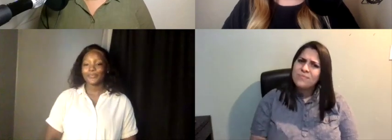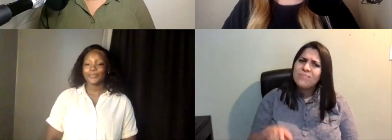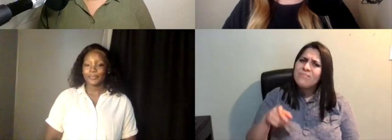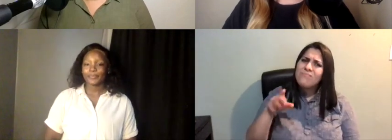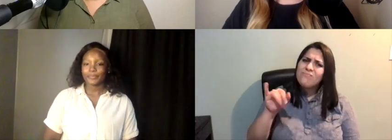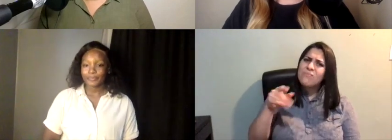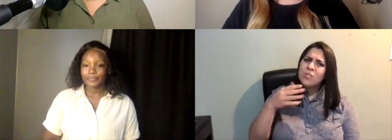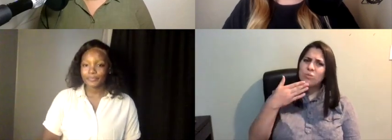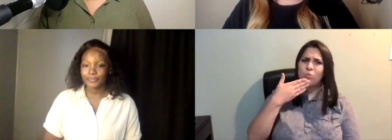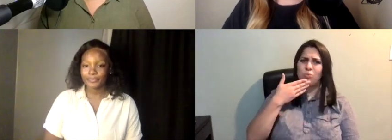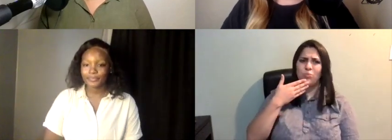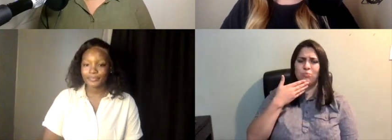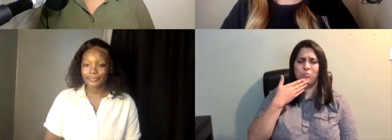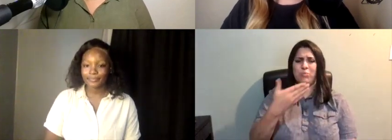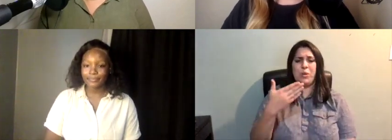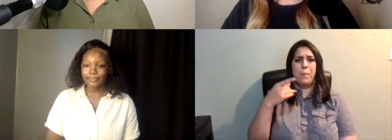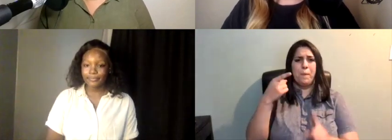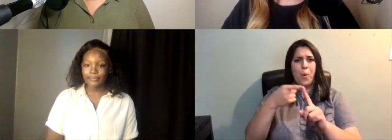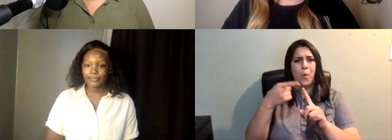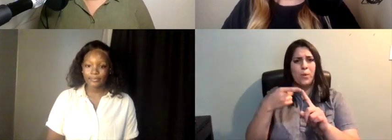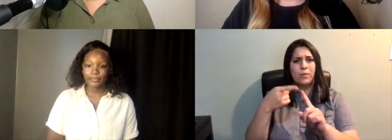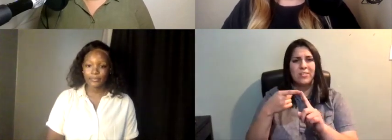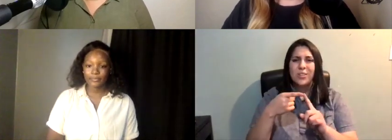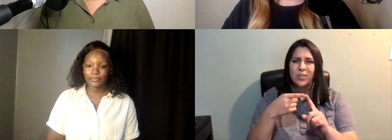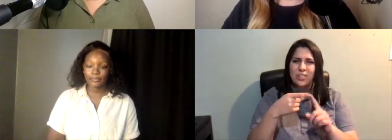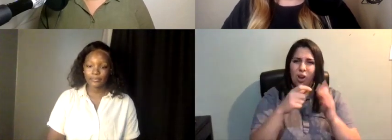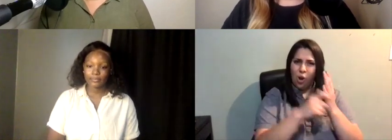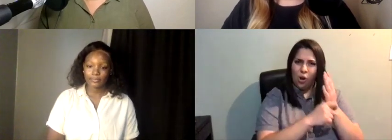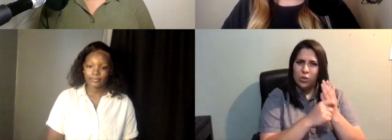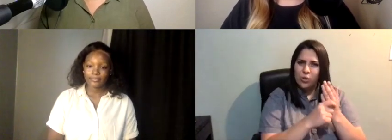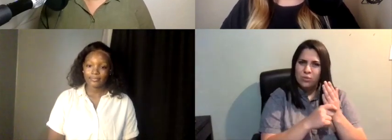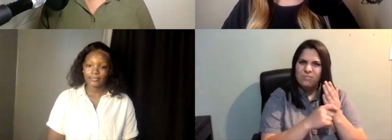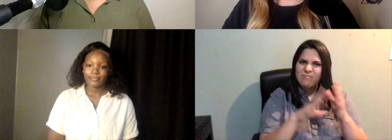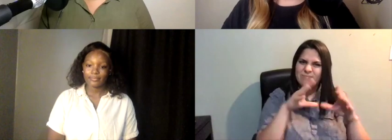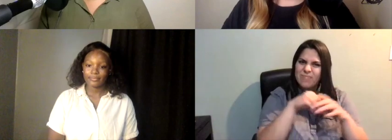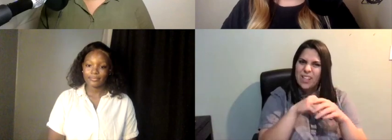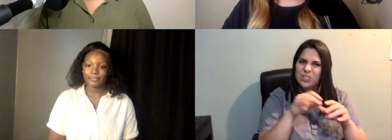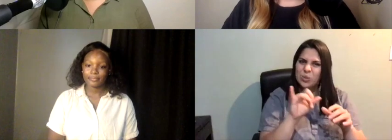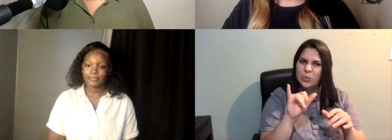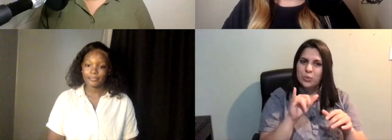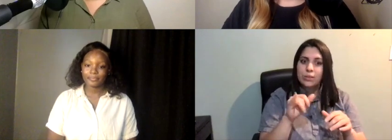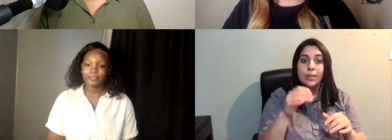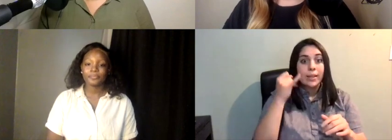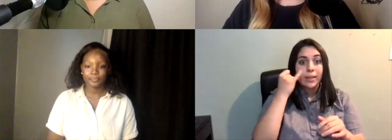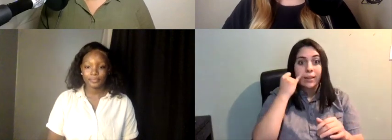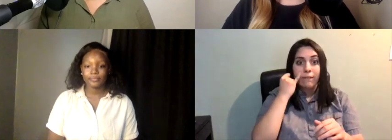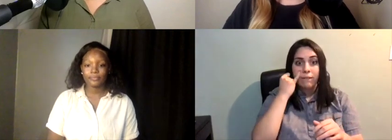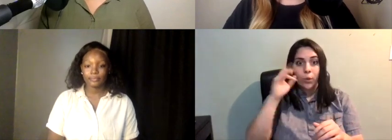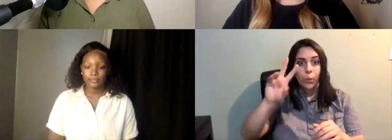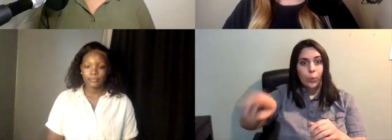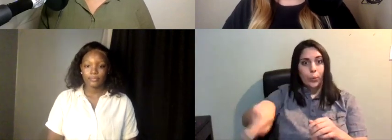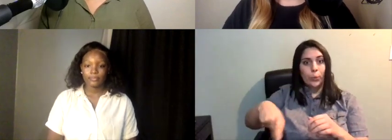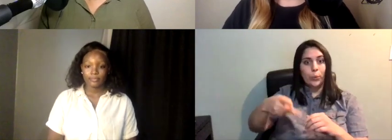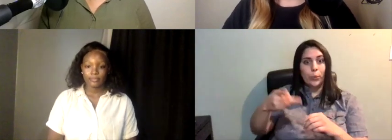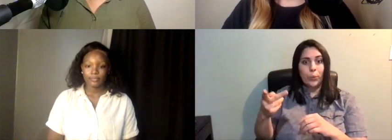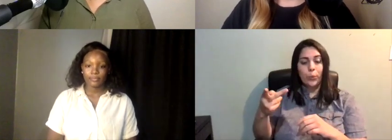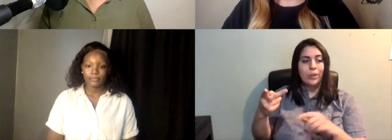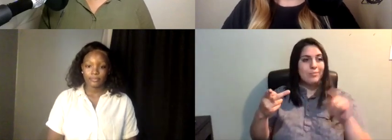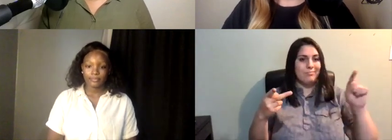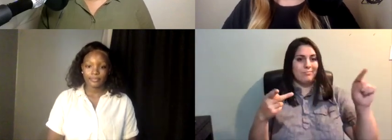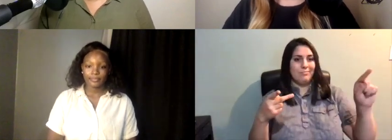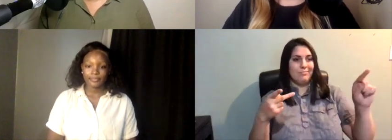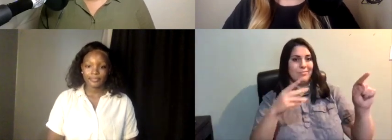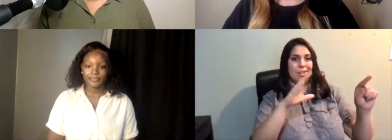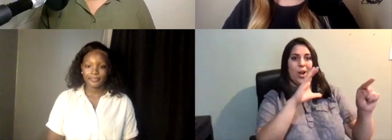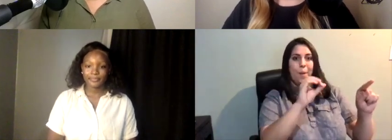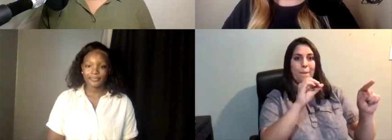up in this article is that if the roles were reversed and you were being laid off, would the company have feelings of guilt